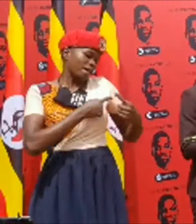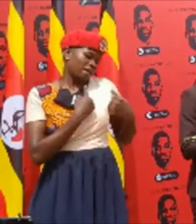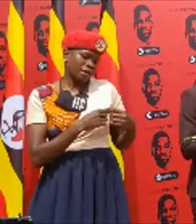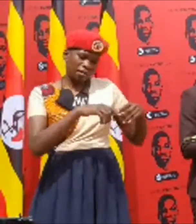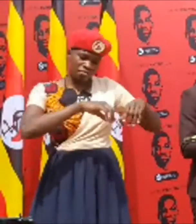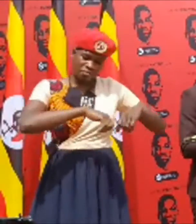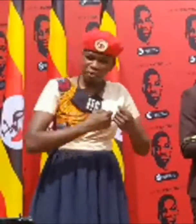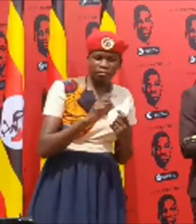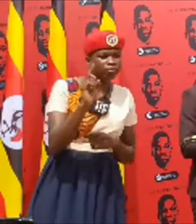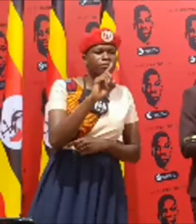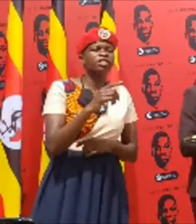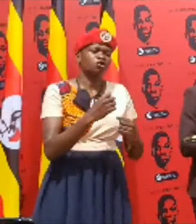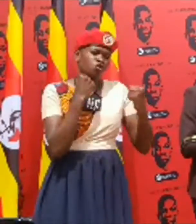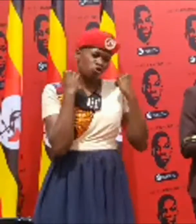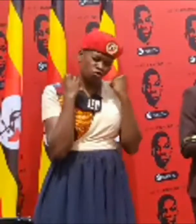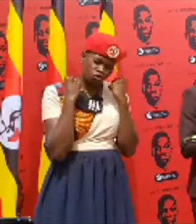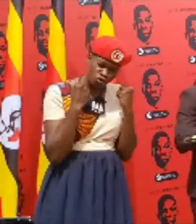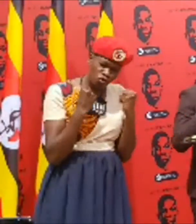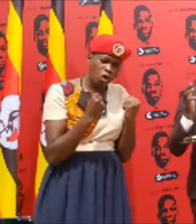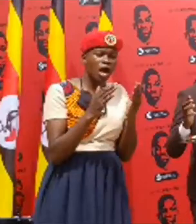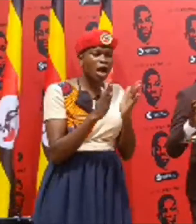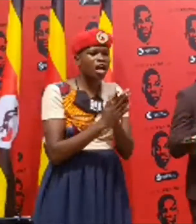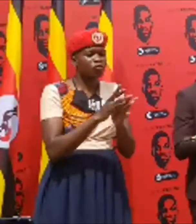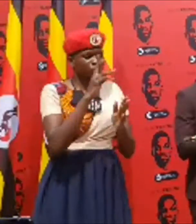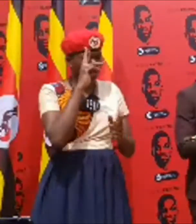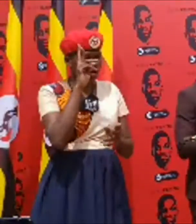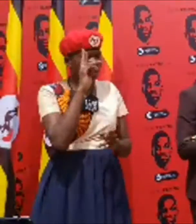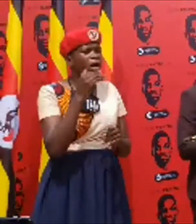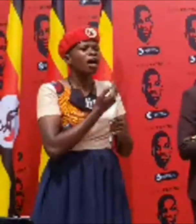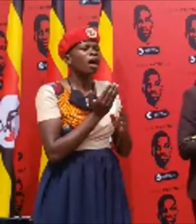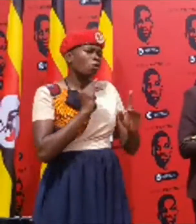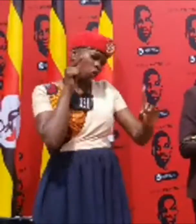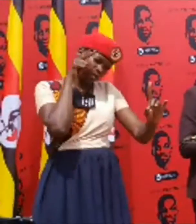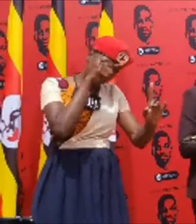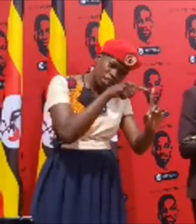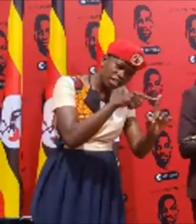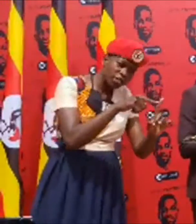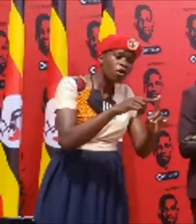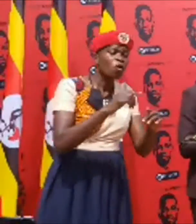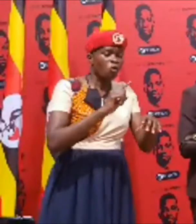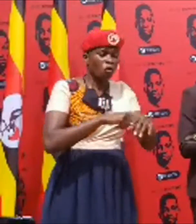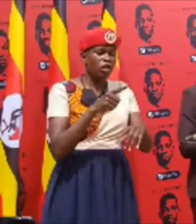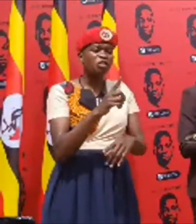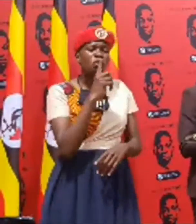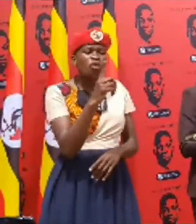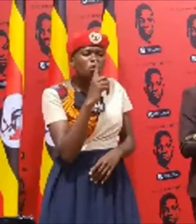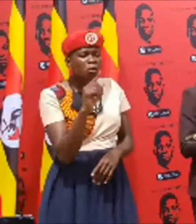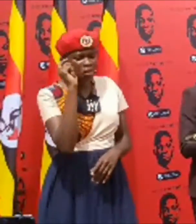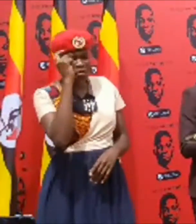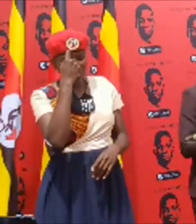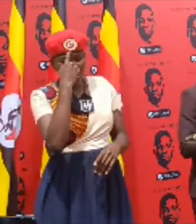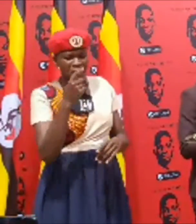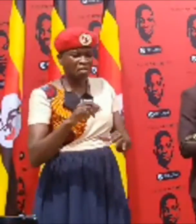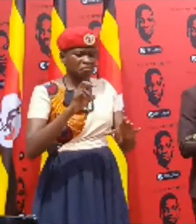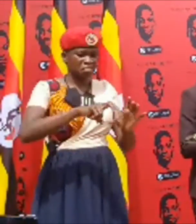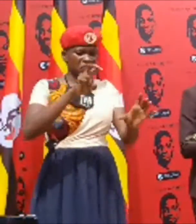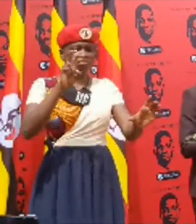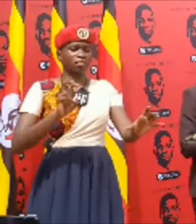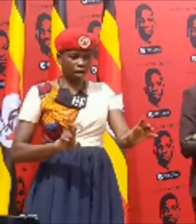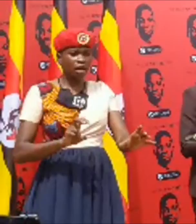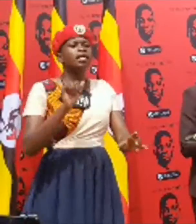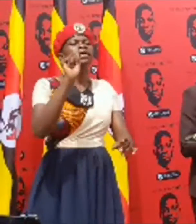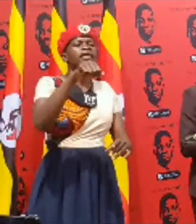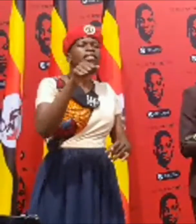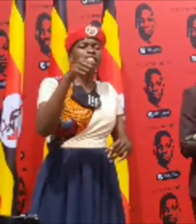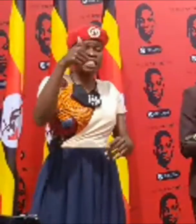to remain as resolute. All these things get to happen when a dictatorship like this one we are living in is afraid.